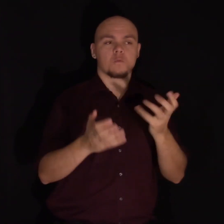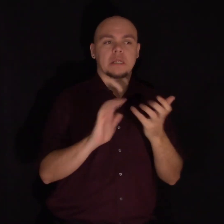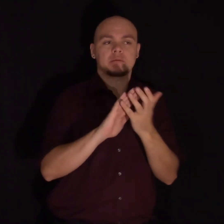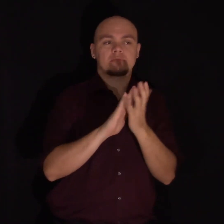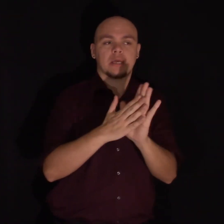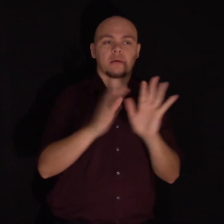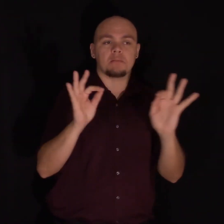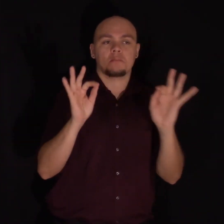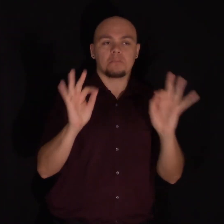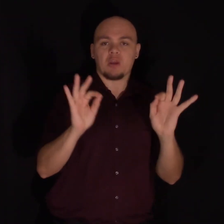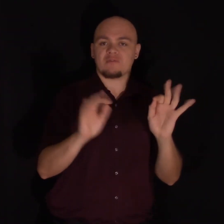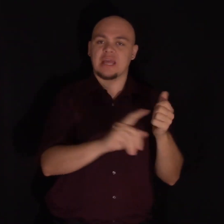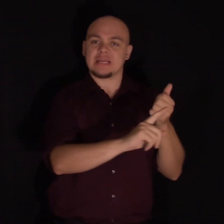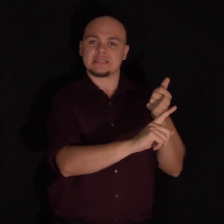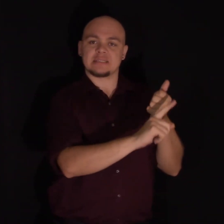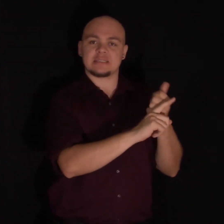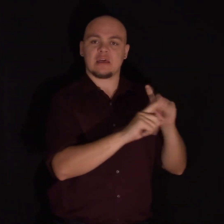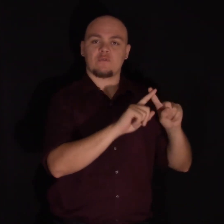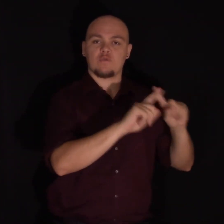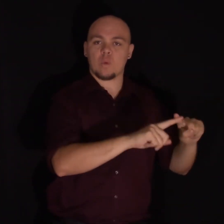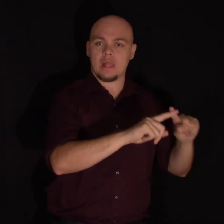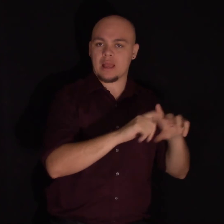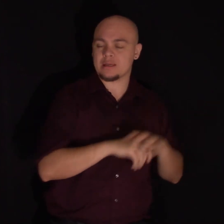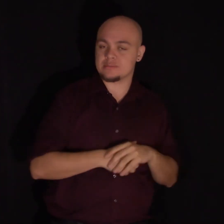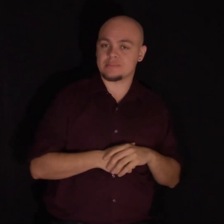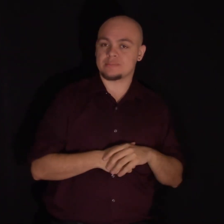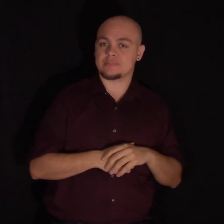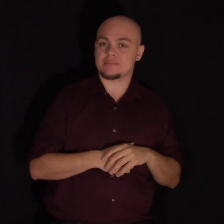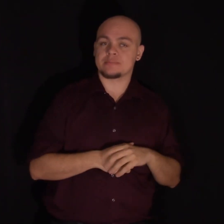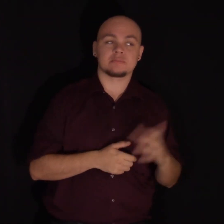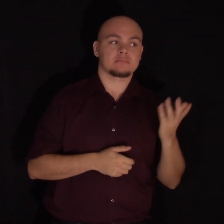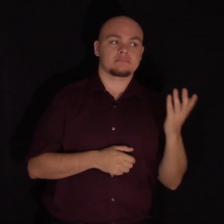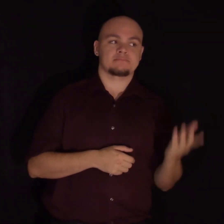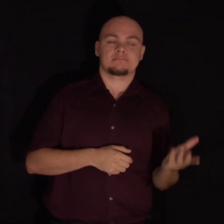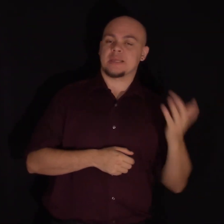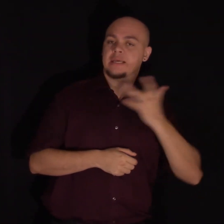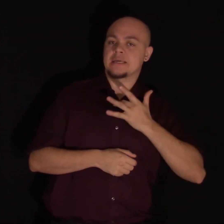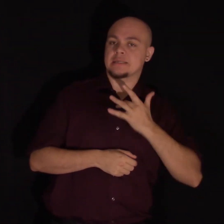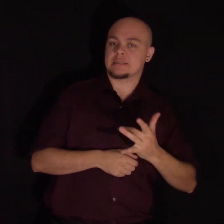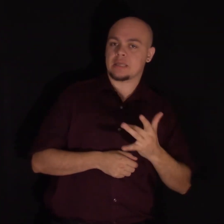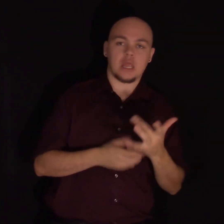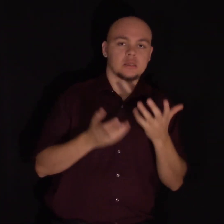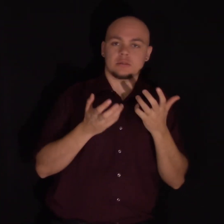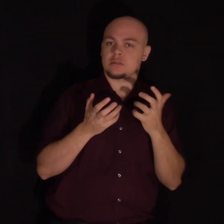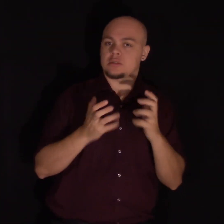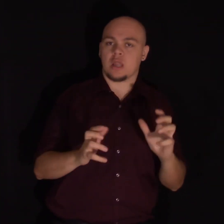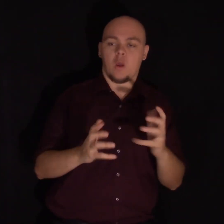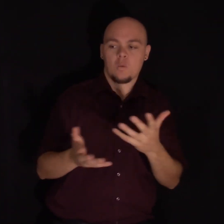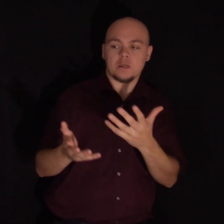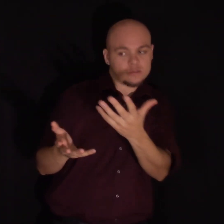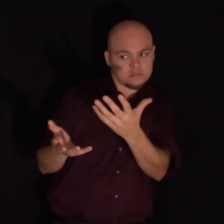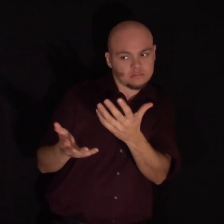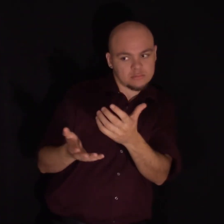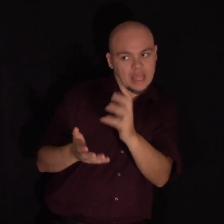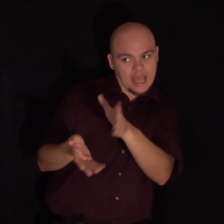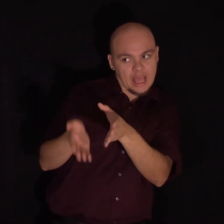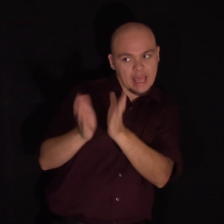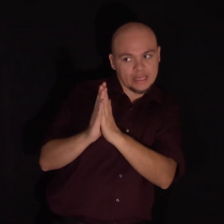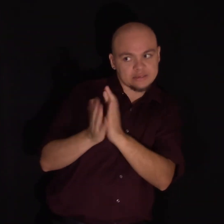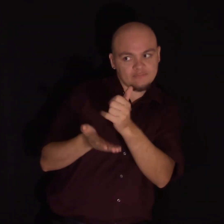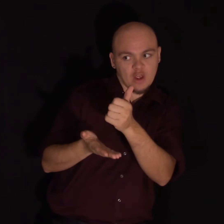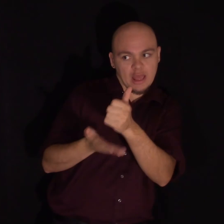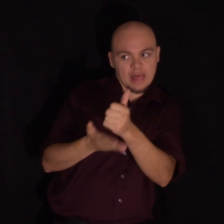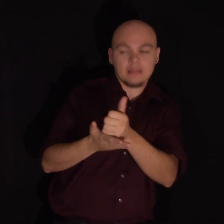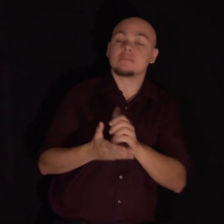and self-reliant, and that made him less likely to seek help from others. He had